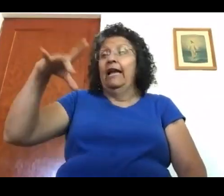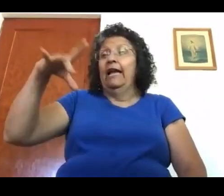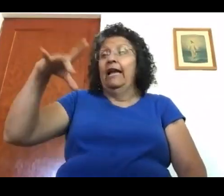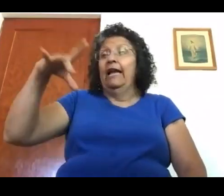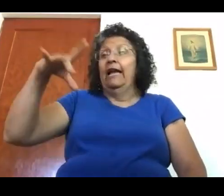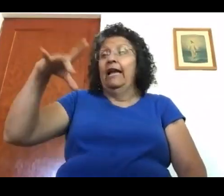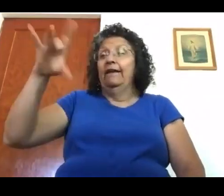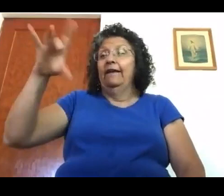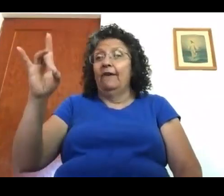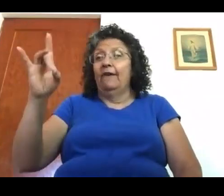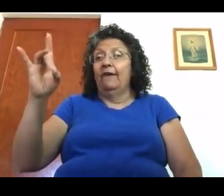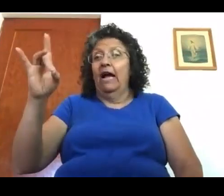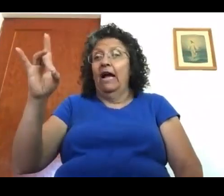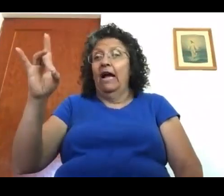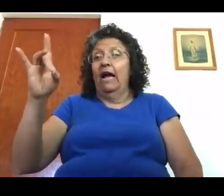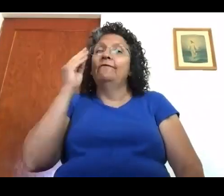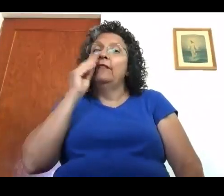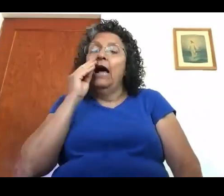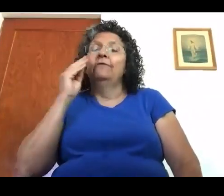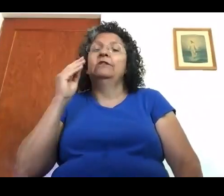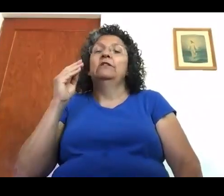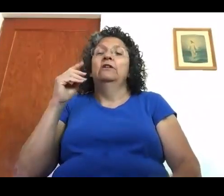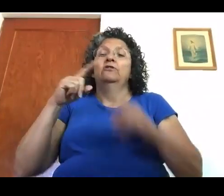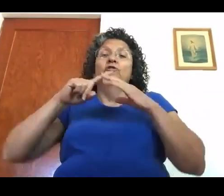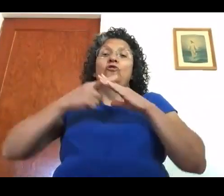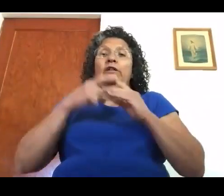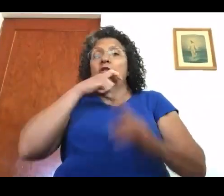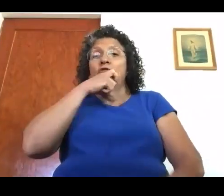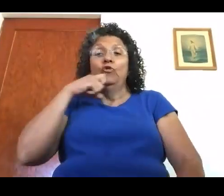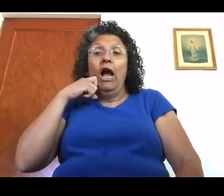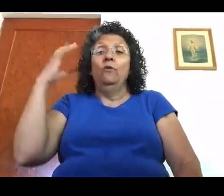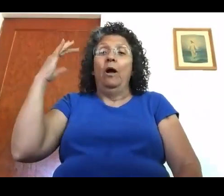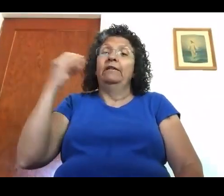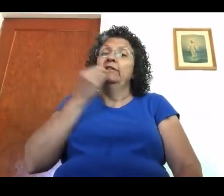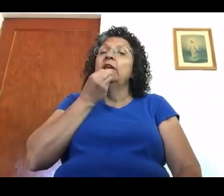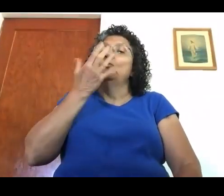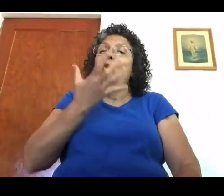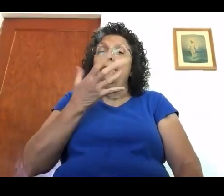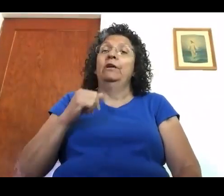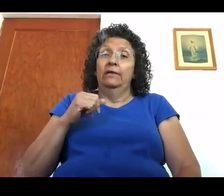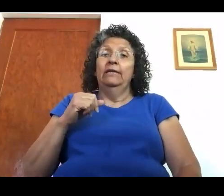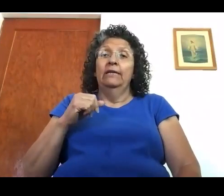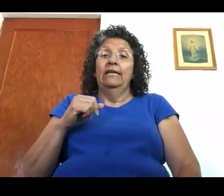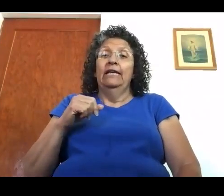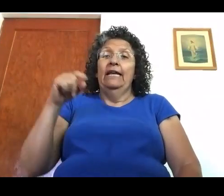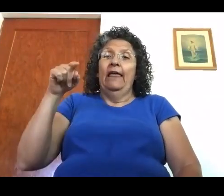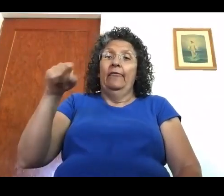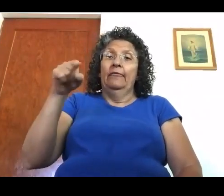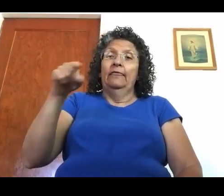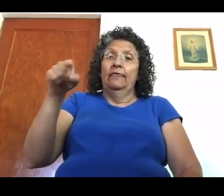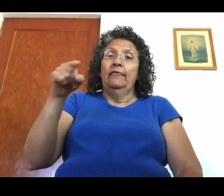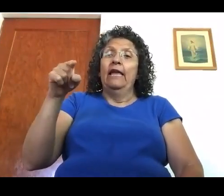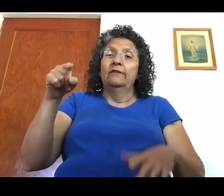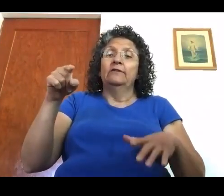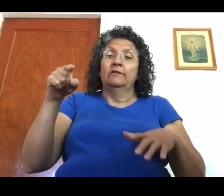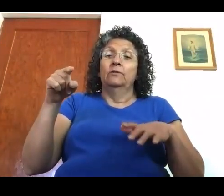up because it's getting warm outside and making seeds. This was a branch from a brittle bush in my yard.